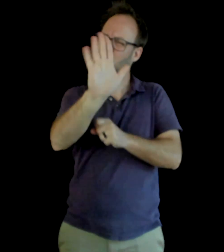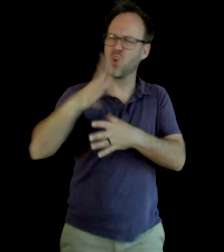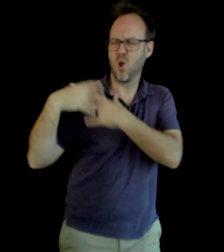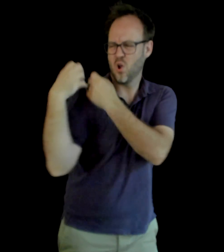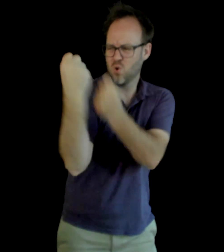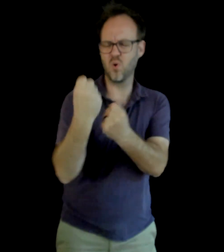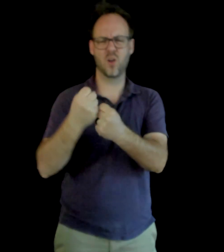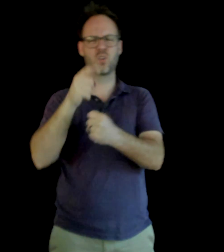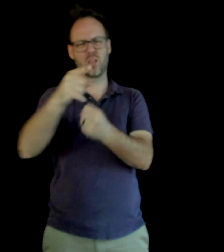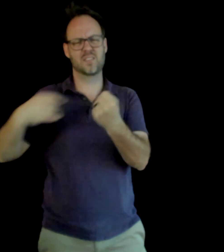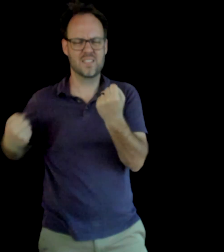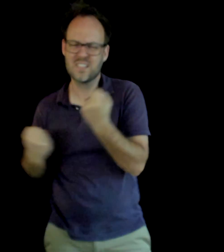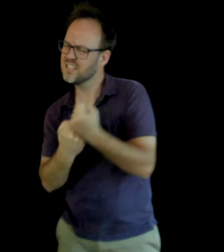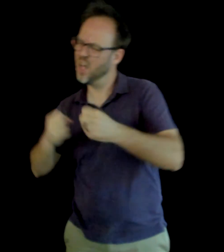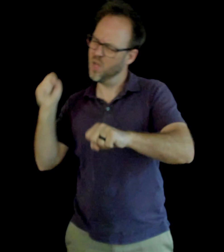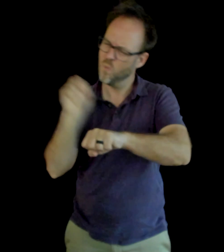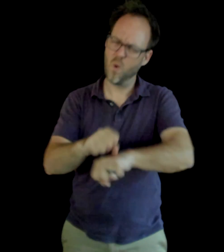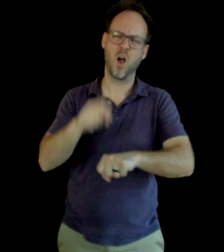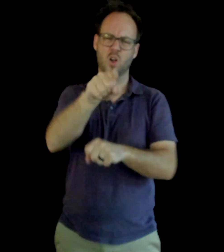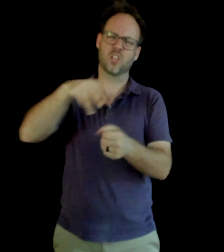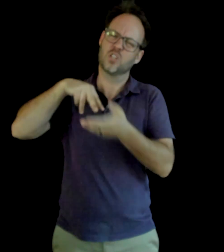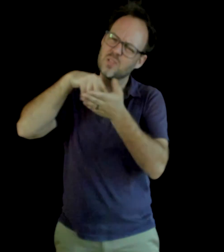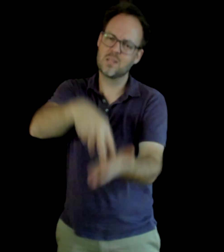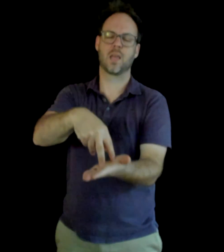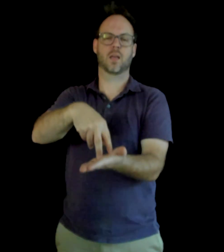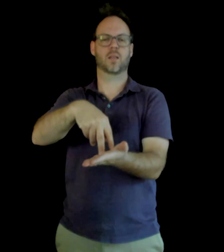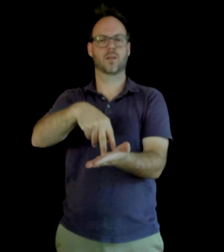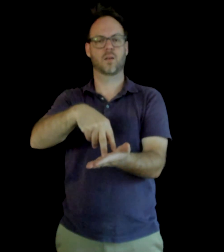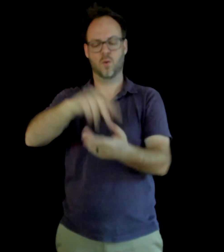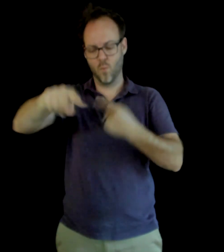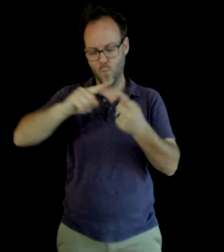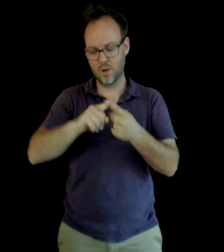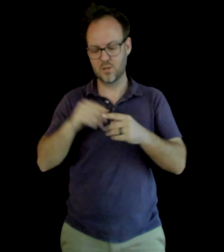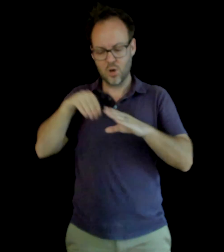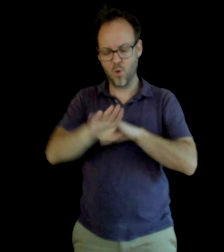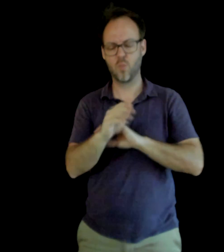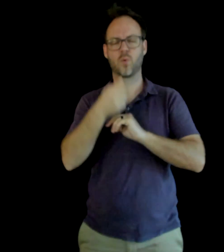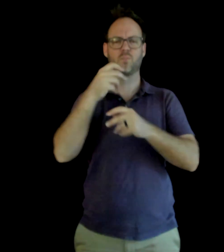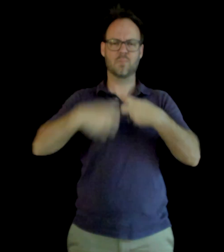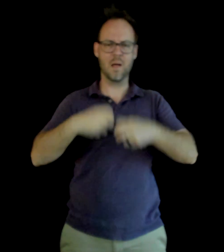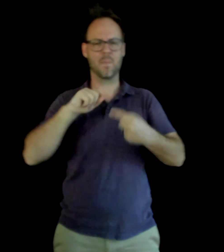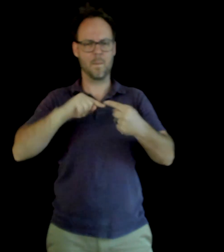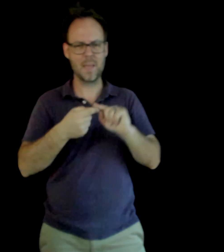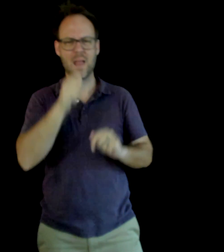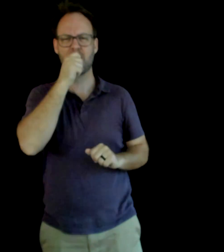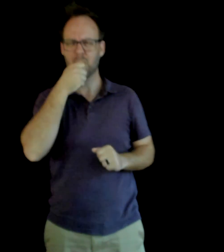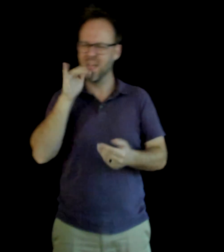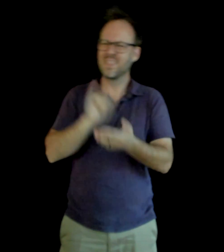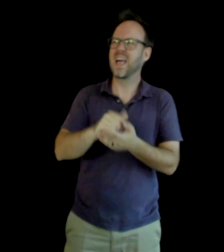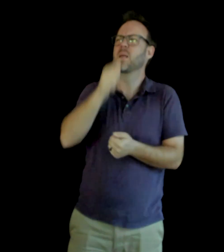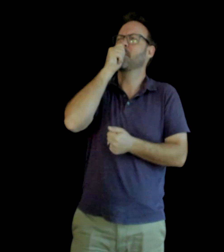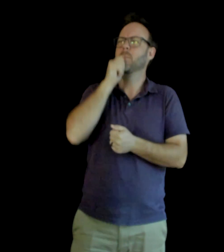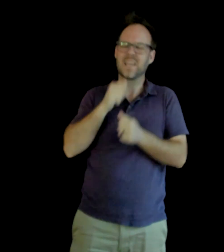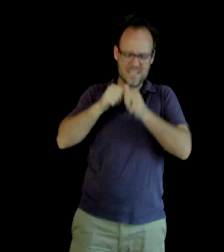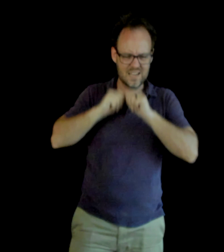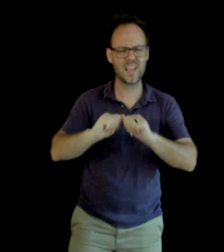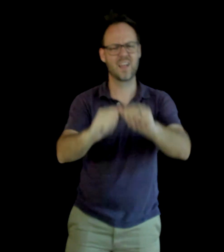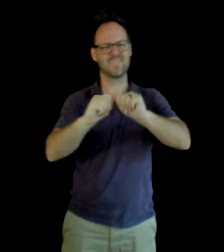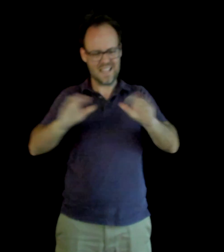as your strength, as the solid rock on which you stand when you're going through problems, pain, and suffering. That's patient